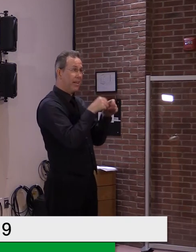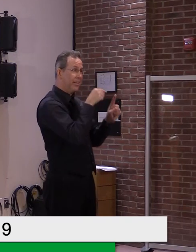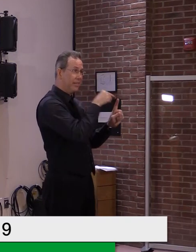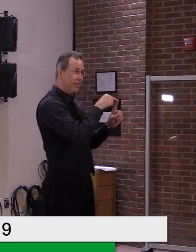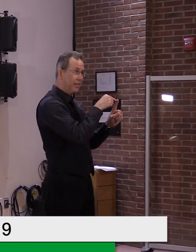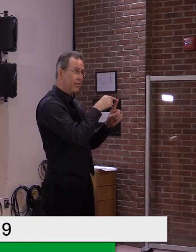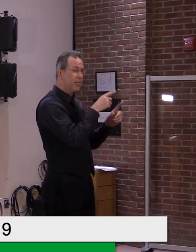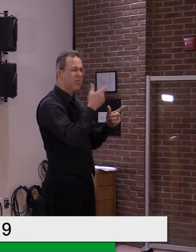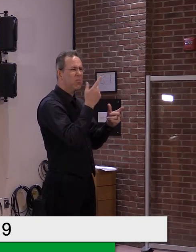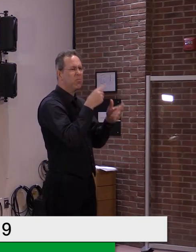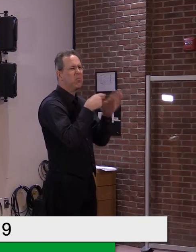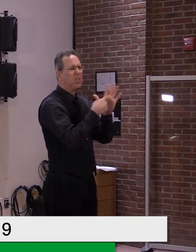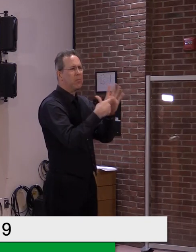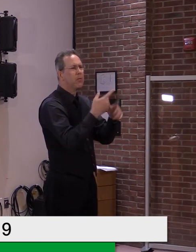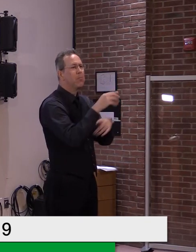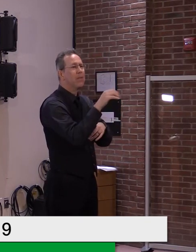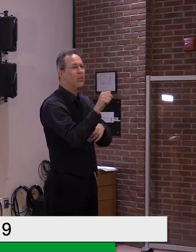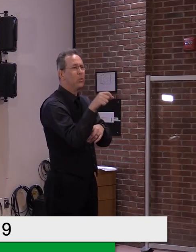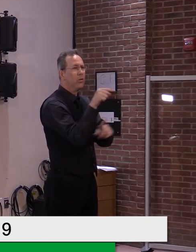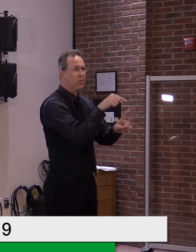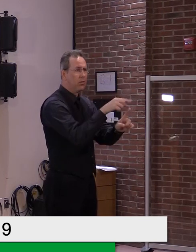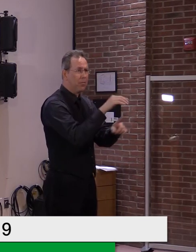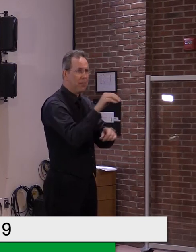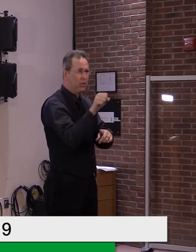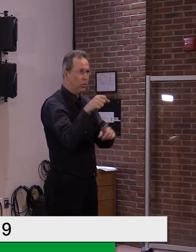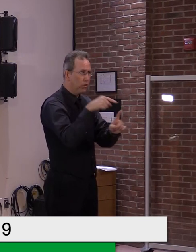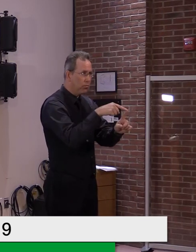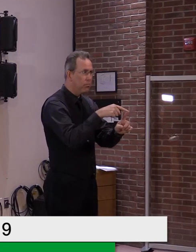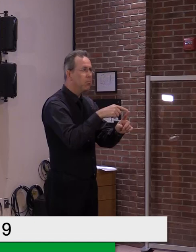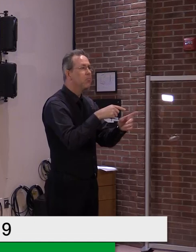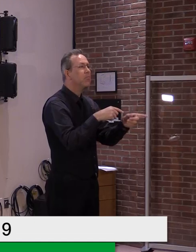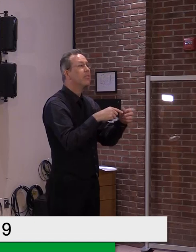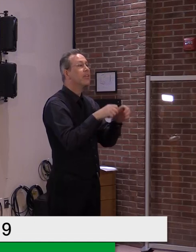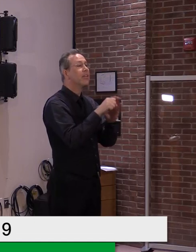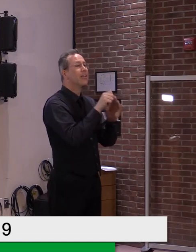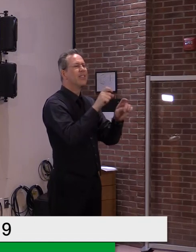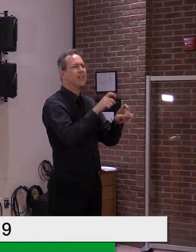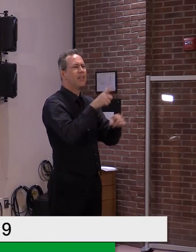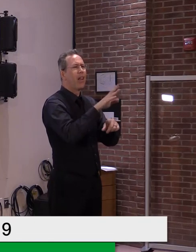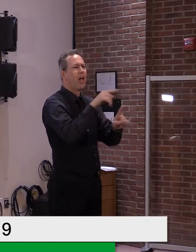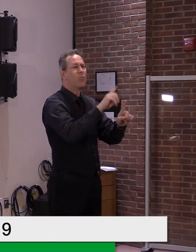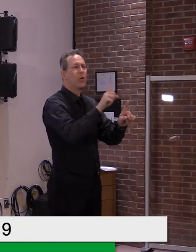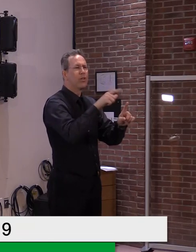have the state lab, which we do when we have major outbreaks.